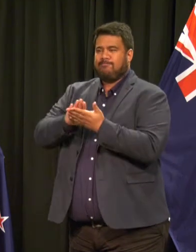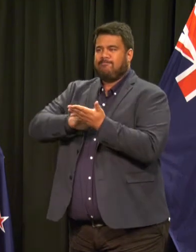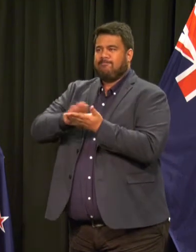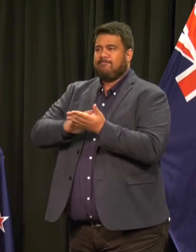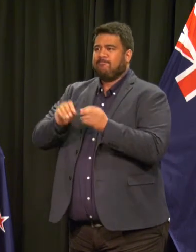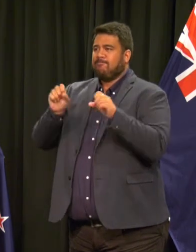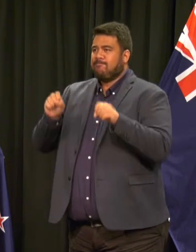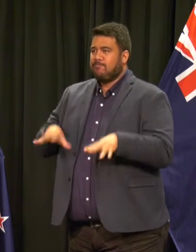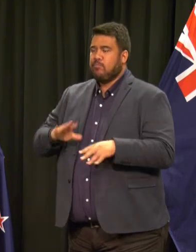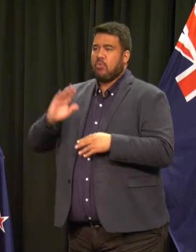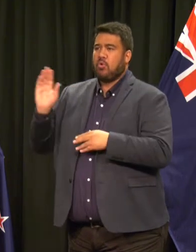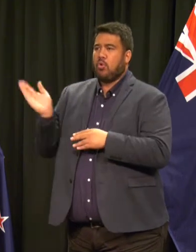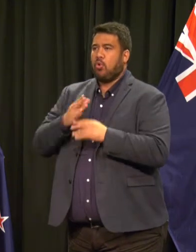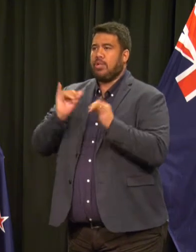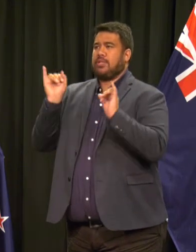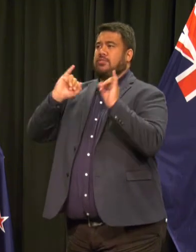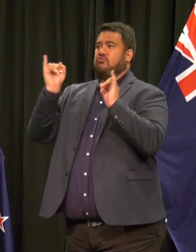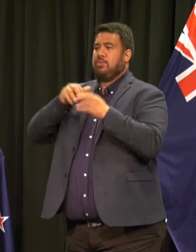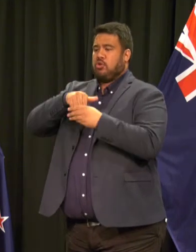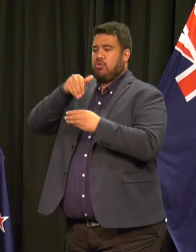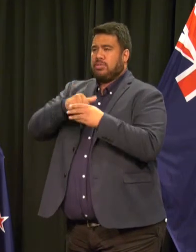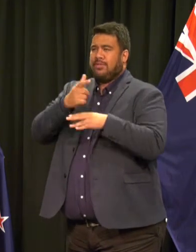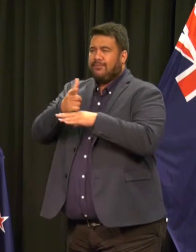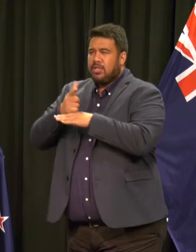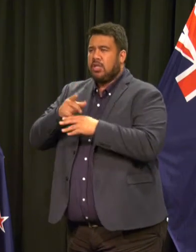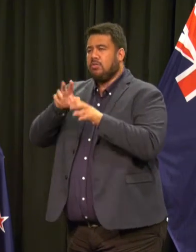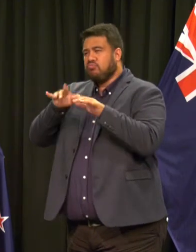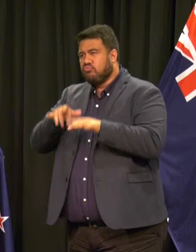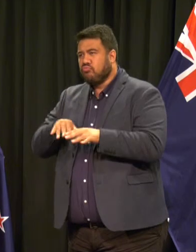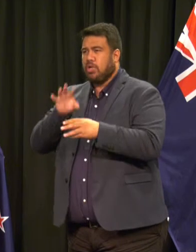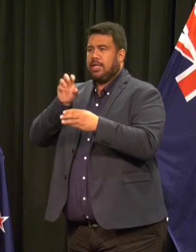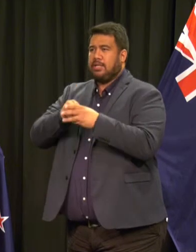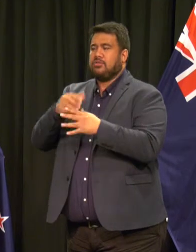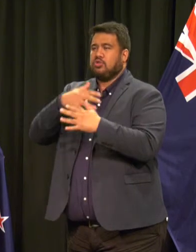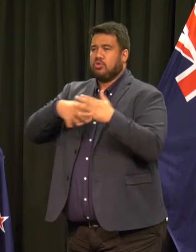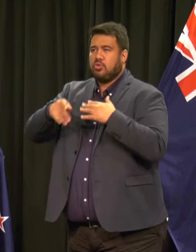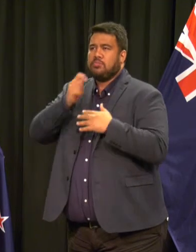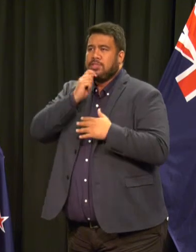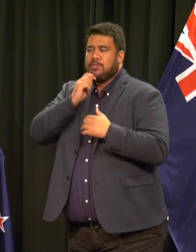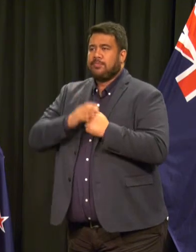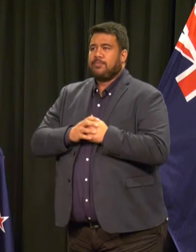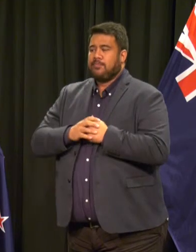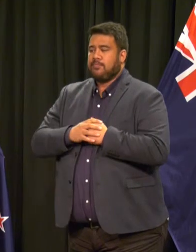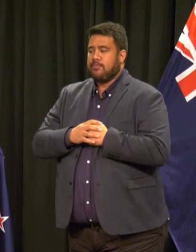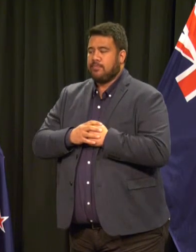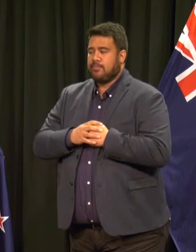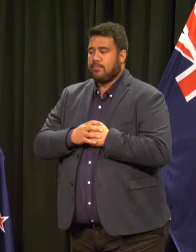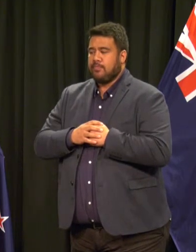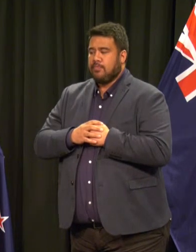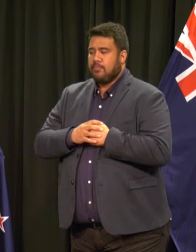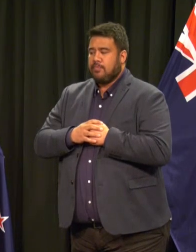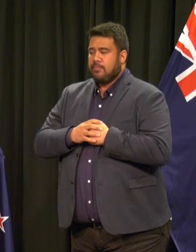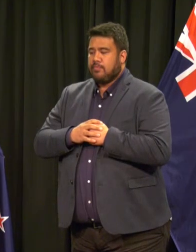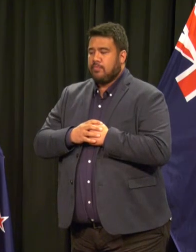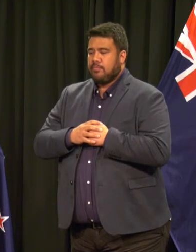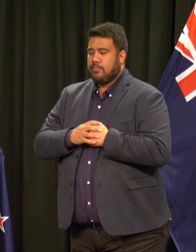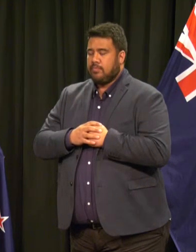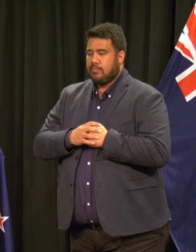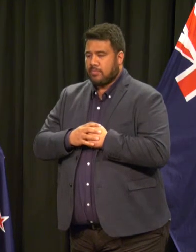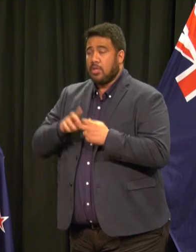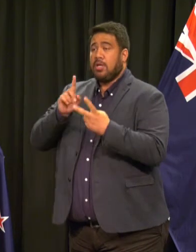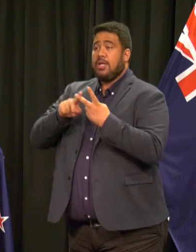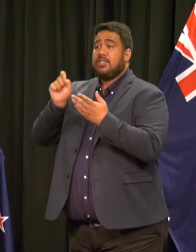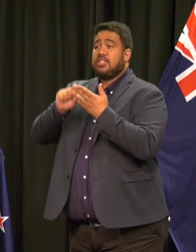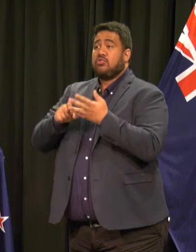posted and shared on social media. Tonight, I'm hosting UN Secretary General Guterres in Auckland and will be